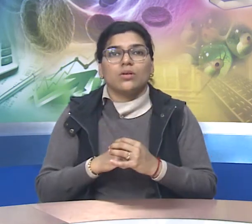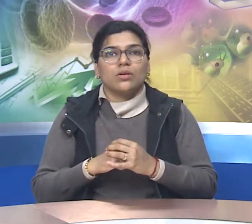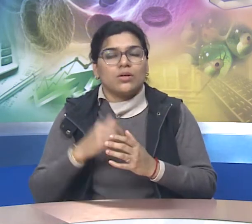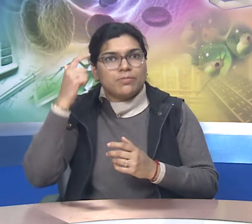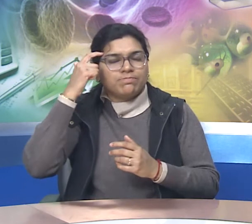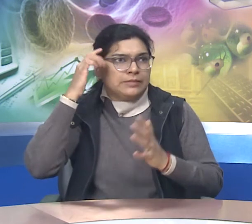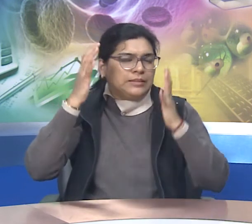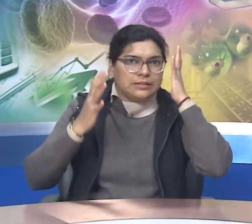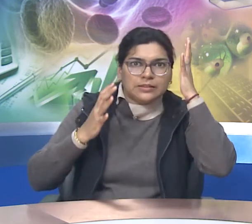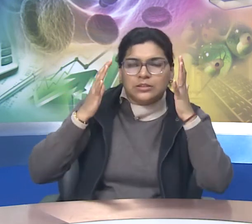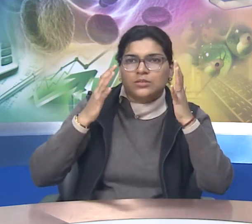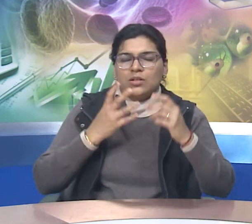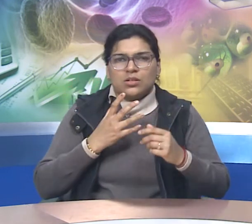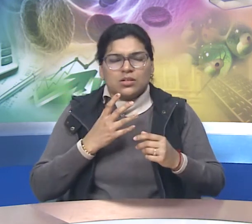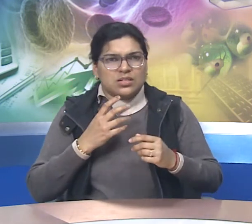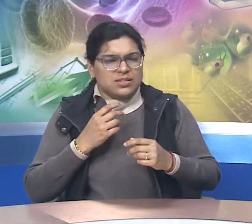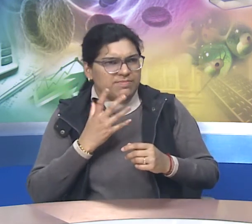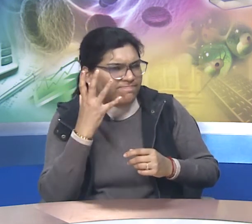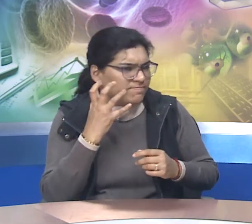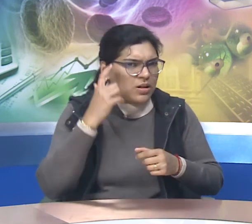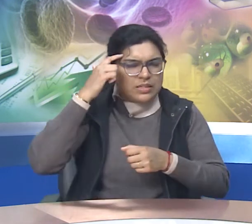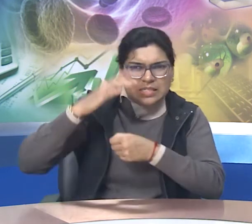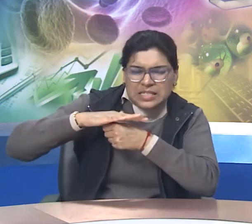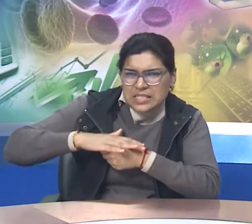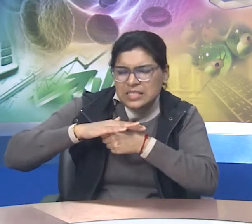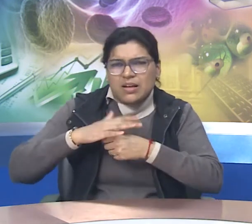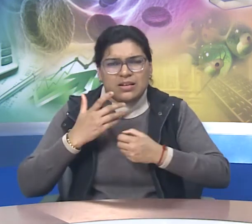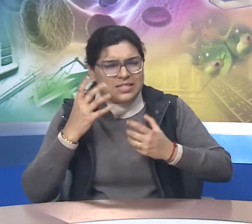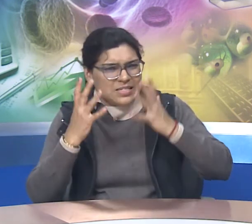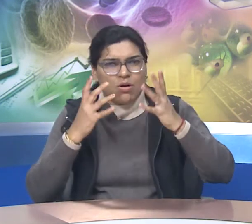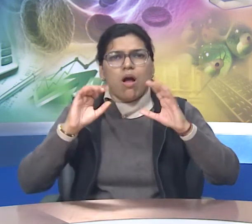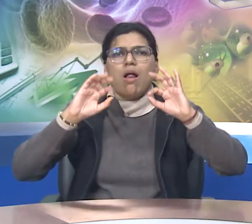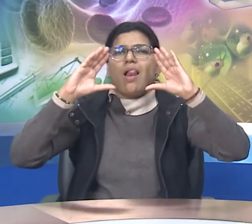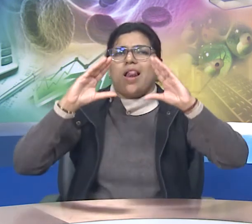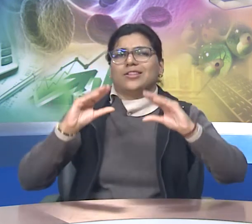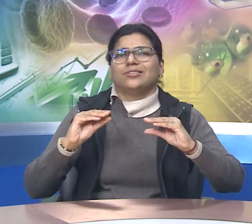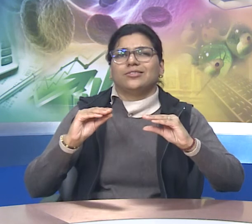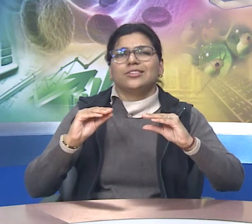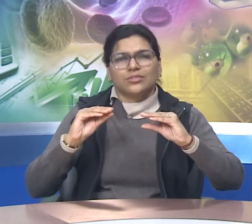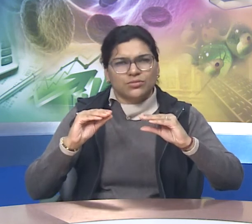First point, it reduces your stress.